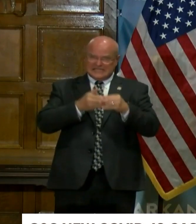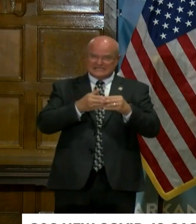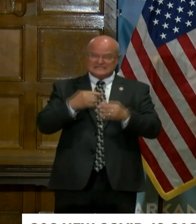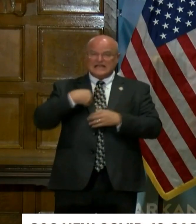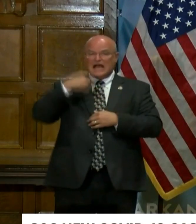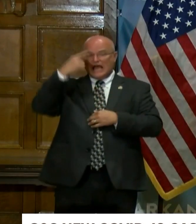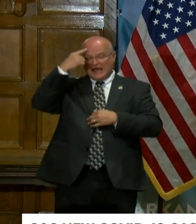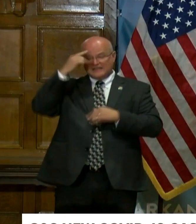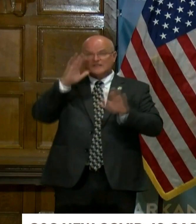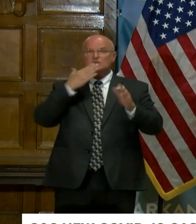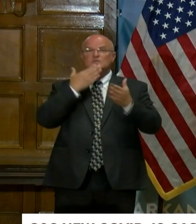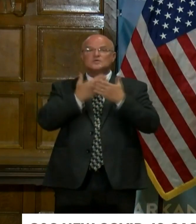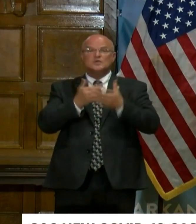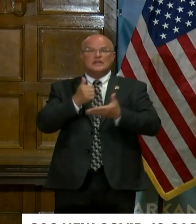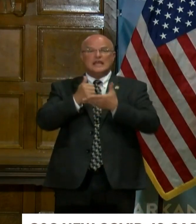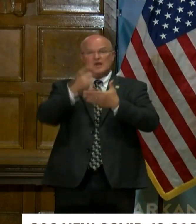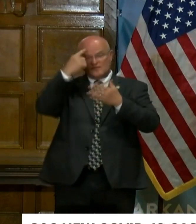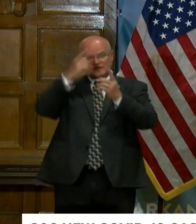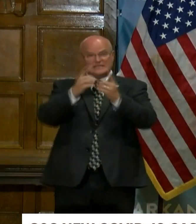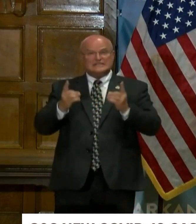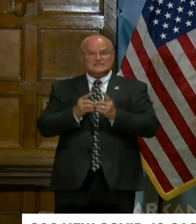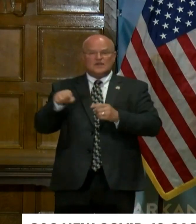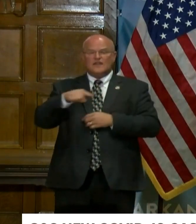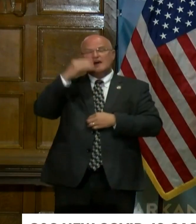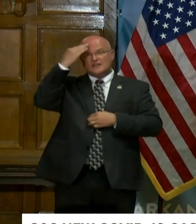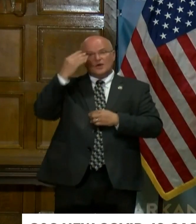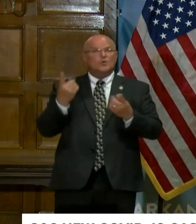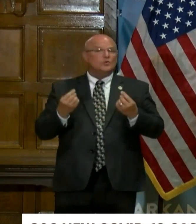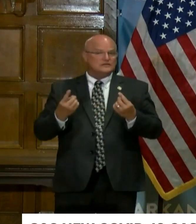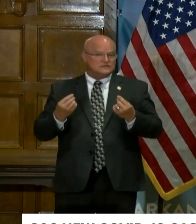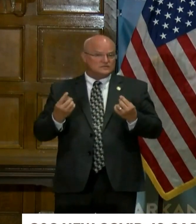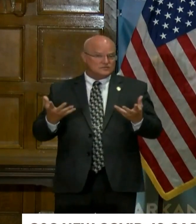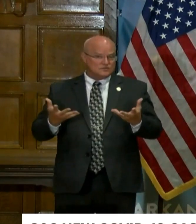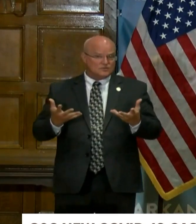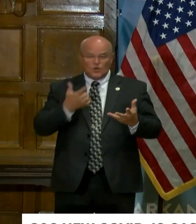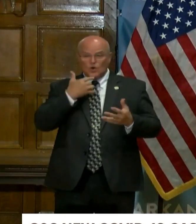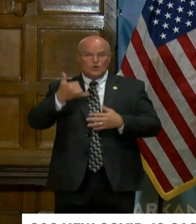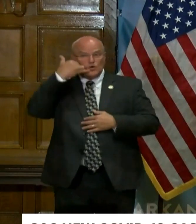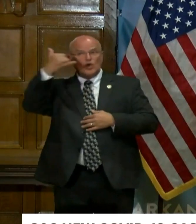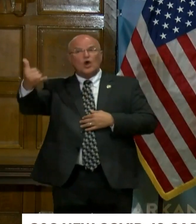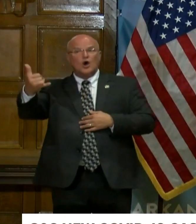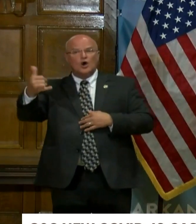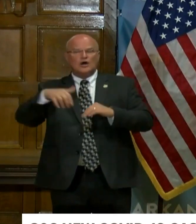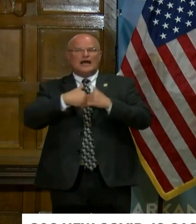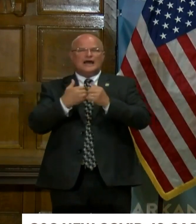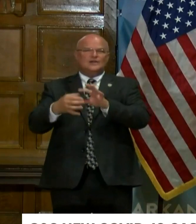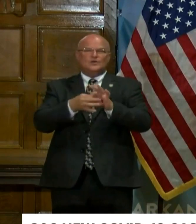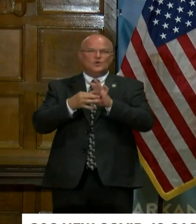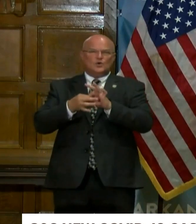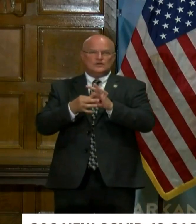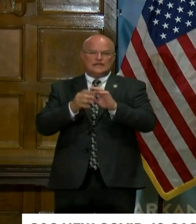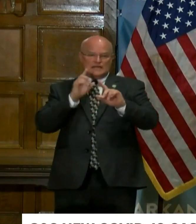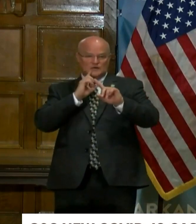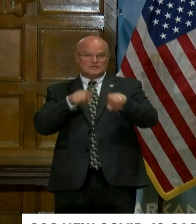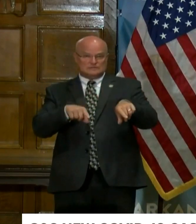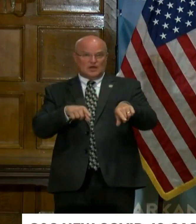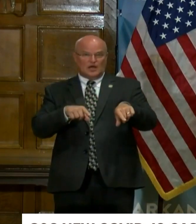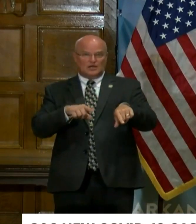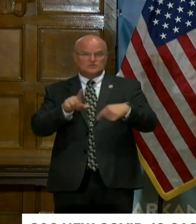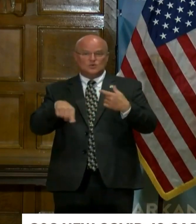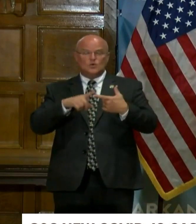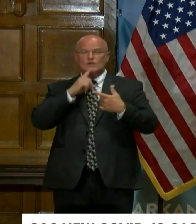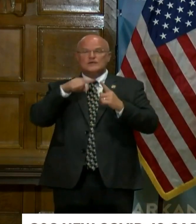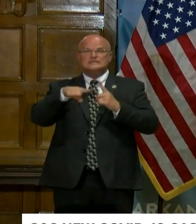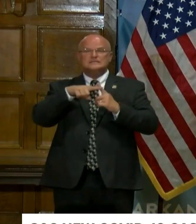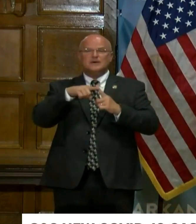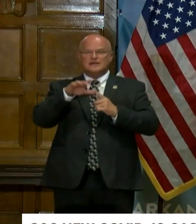I think it'll be a great help to the district so they will know what to do, who to call, and how to coordinate a response to when there